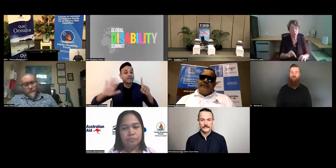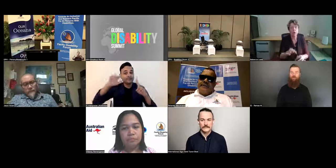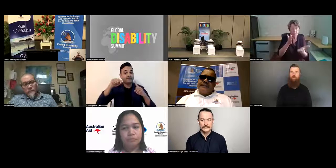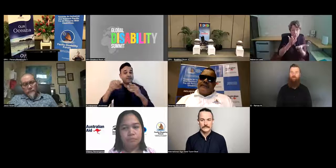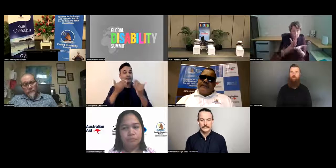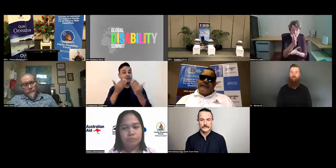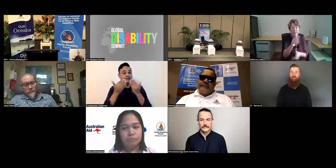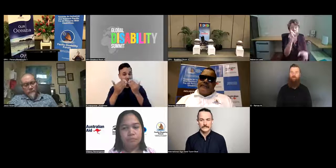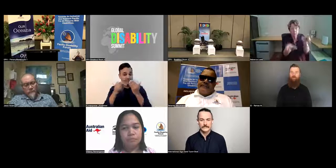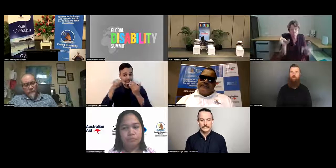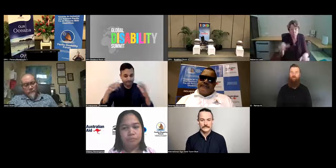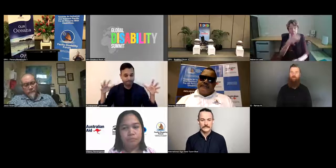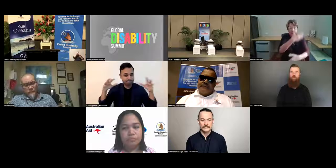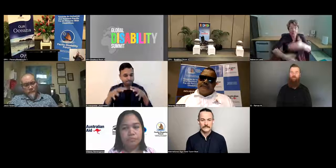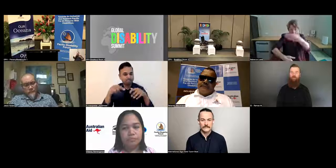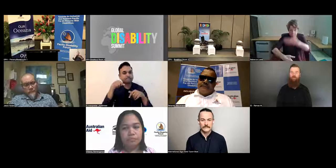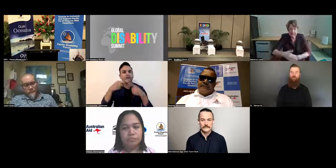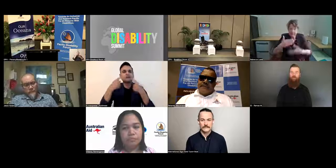conclude in 2026, couple of years time.